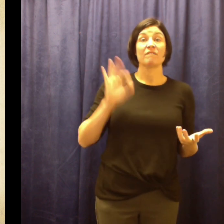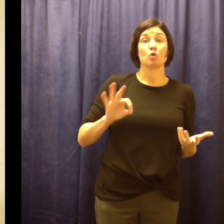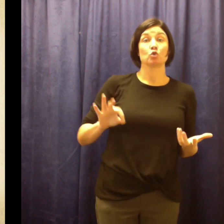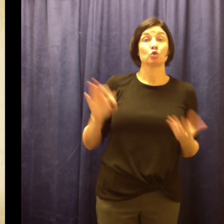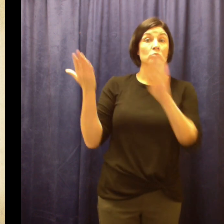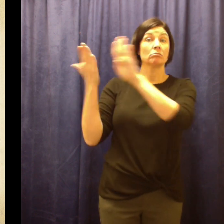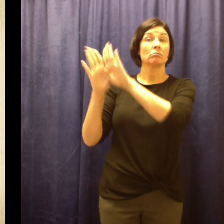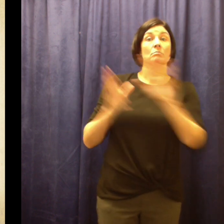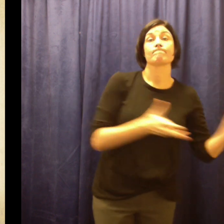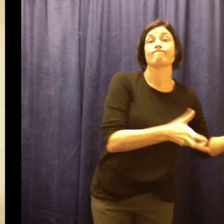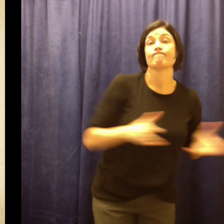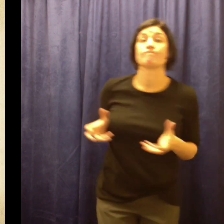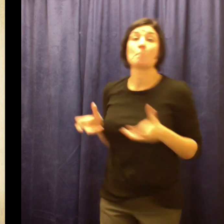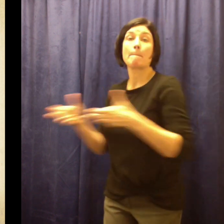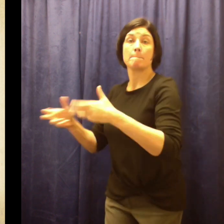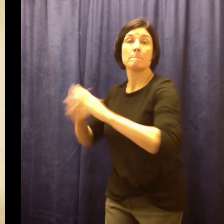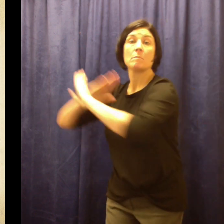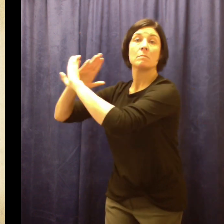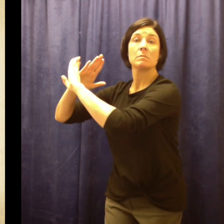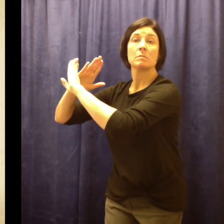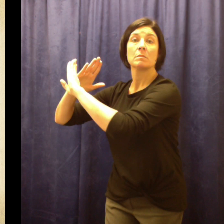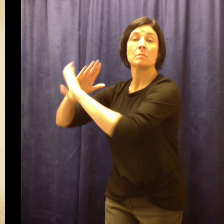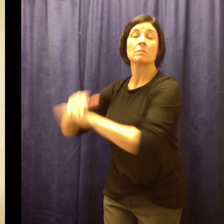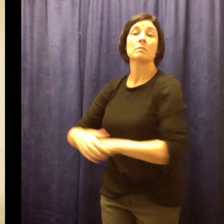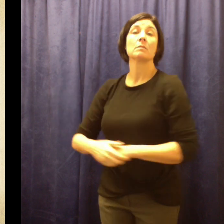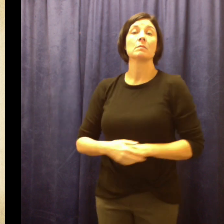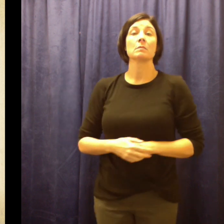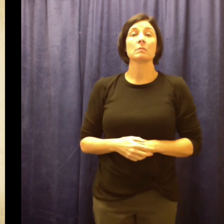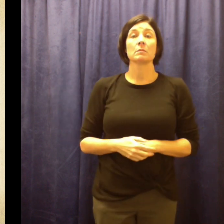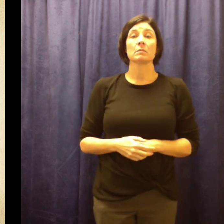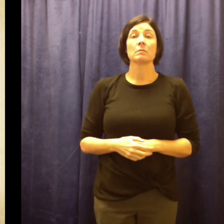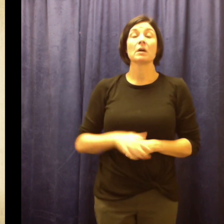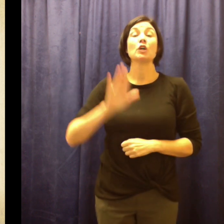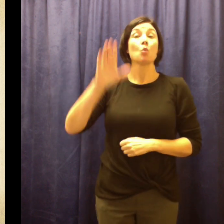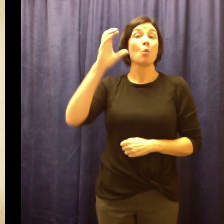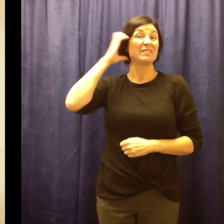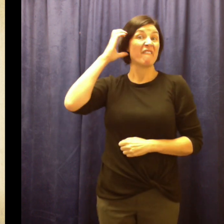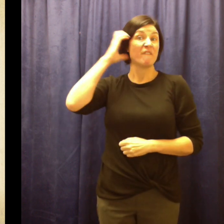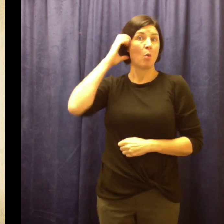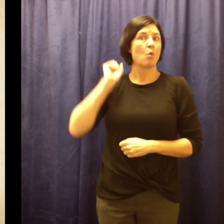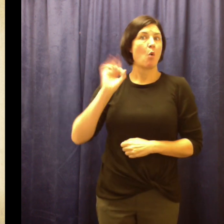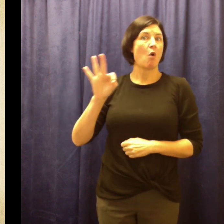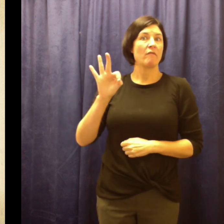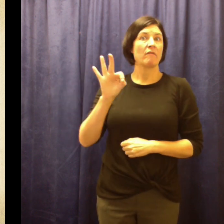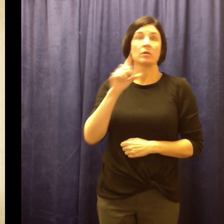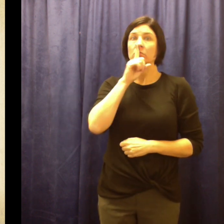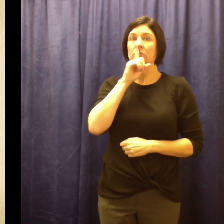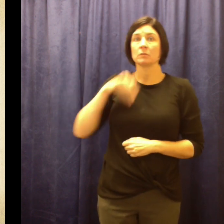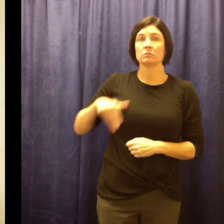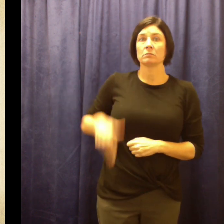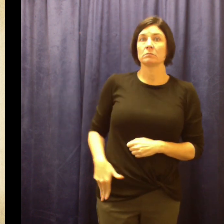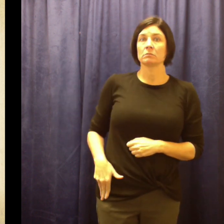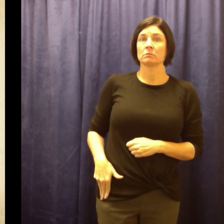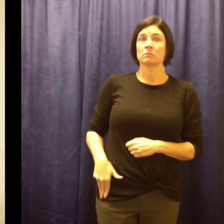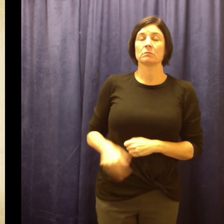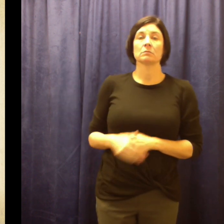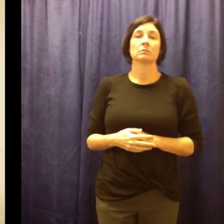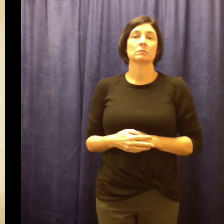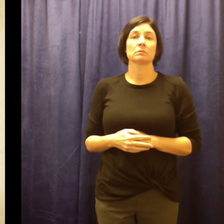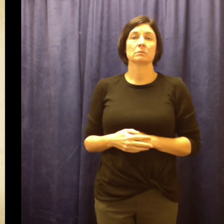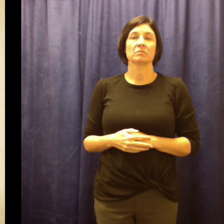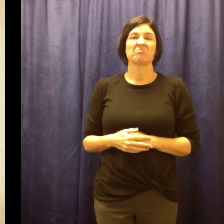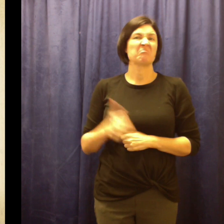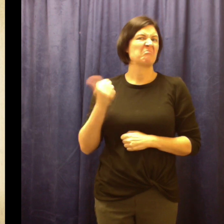Silence your cell phone. turn off any source of